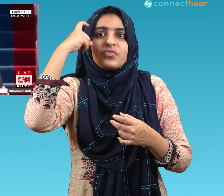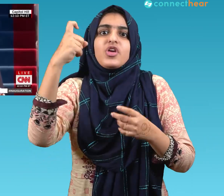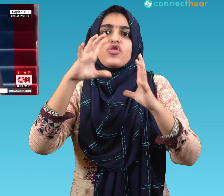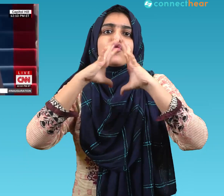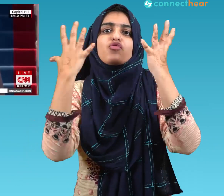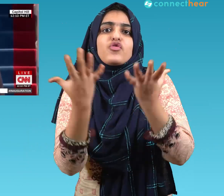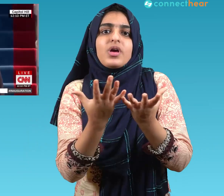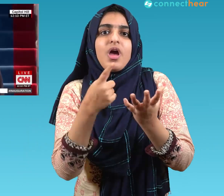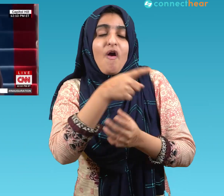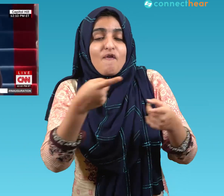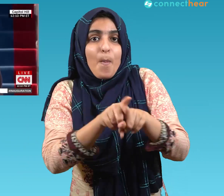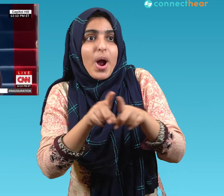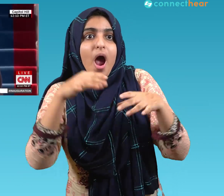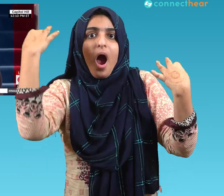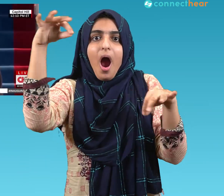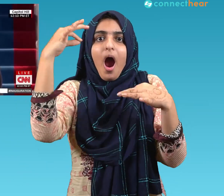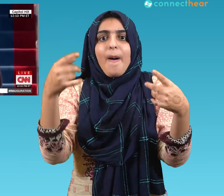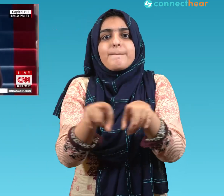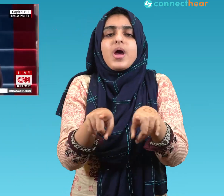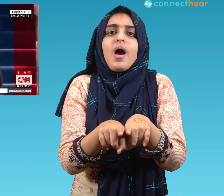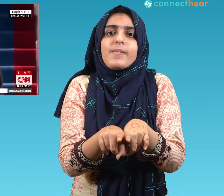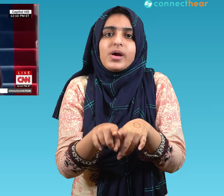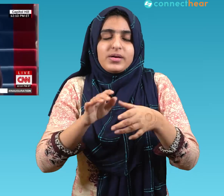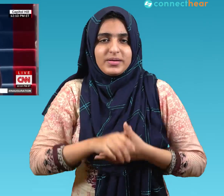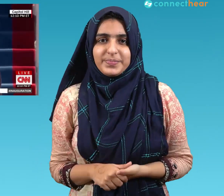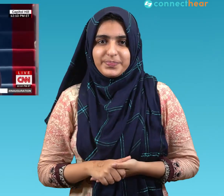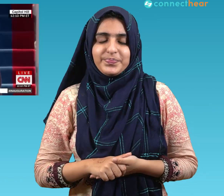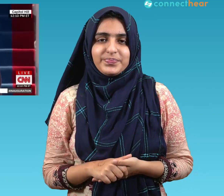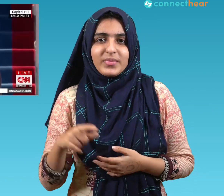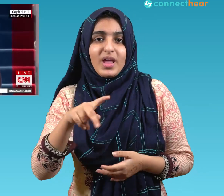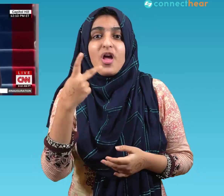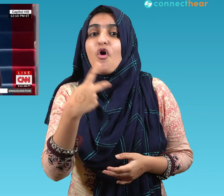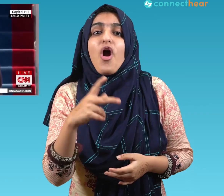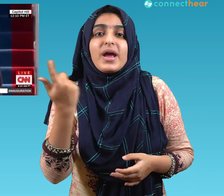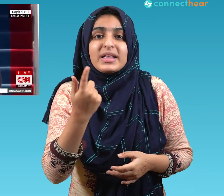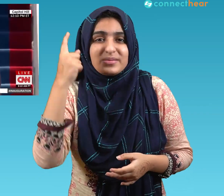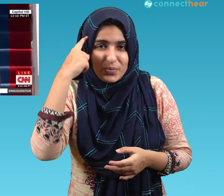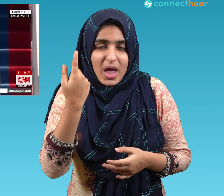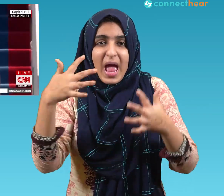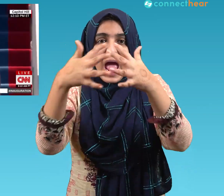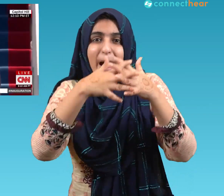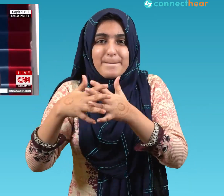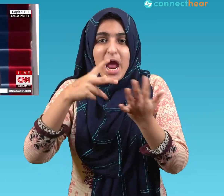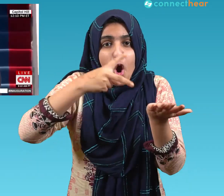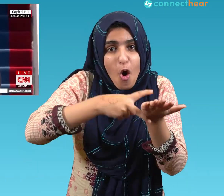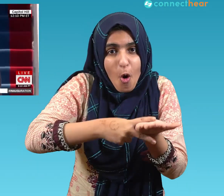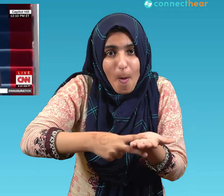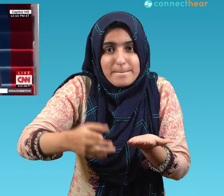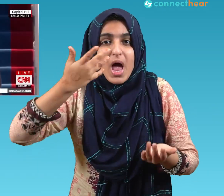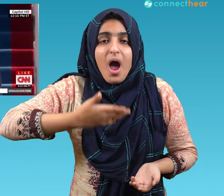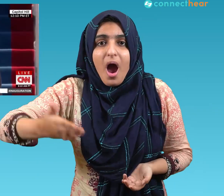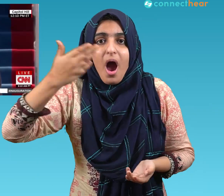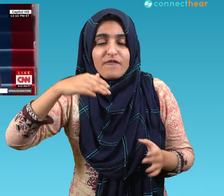sound something like a song that means a lot to me. It's called American Anthem. There's one